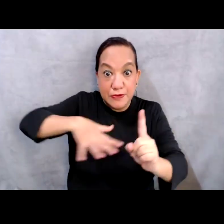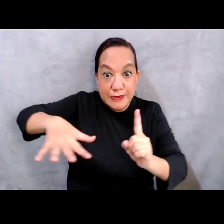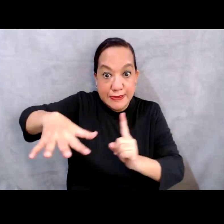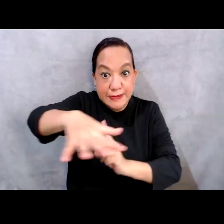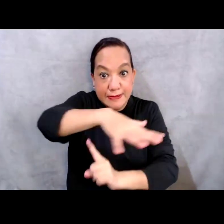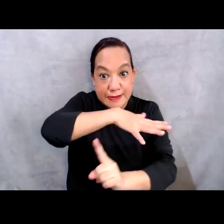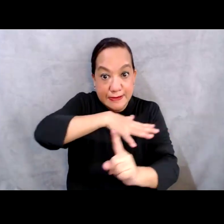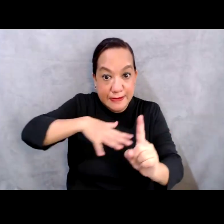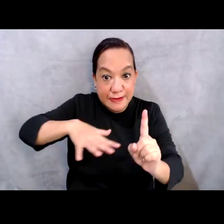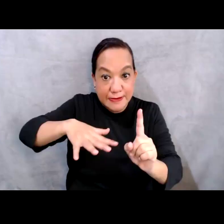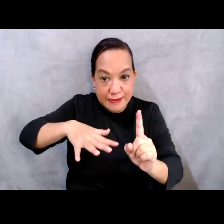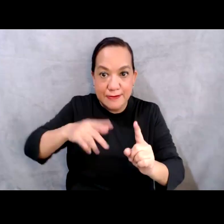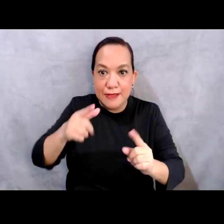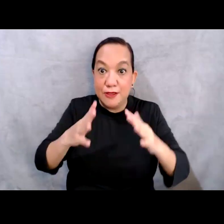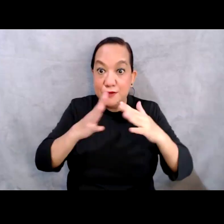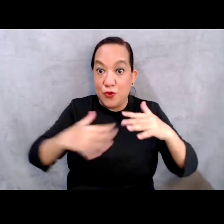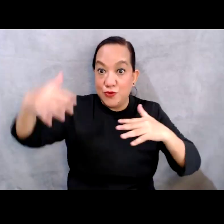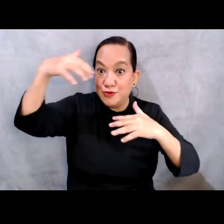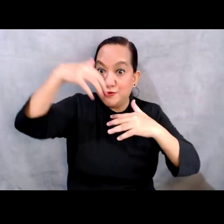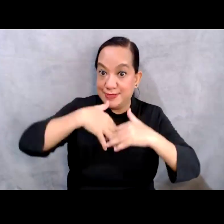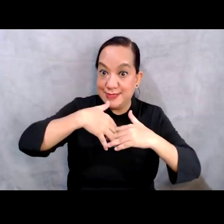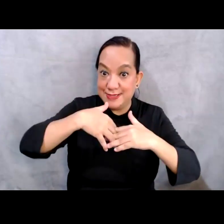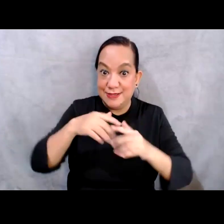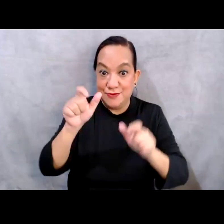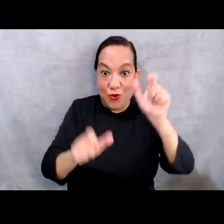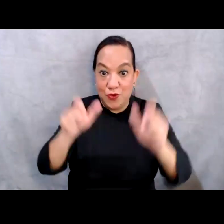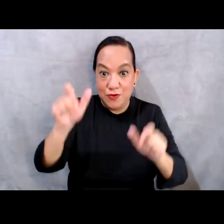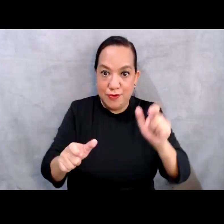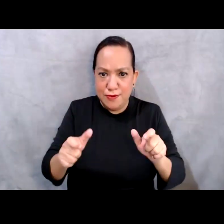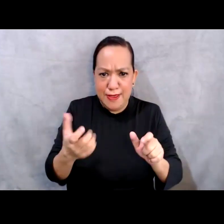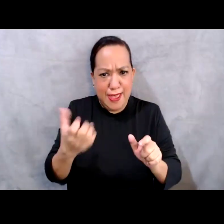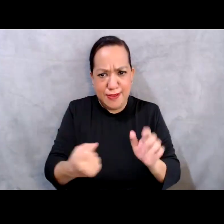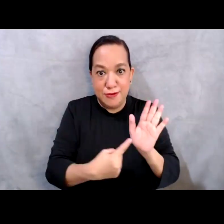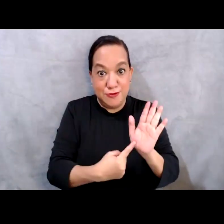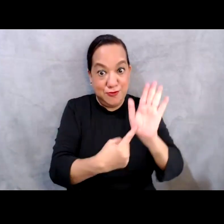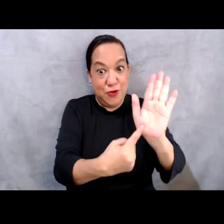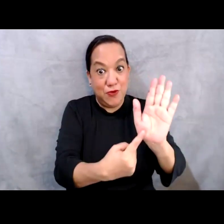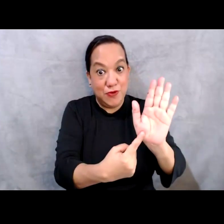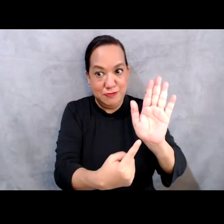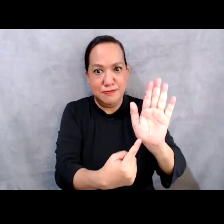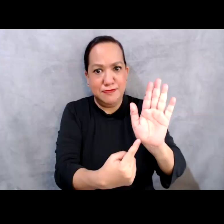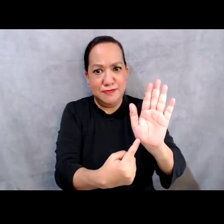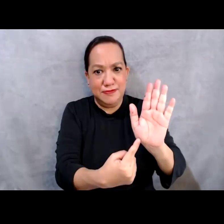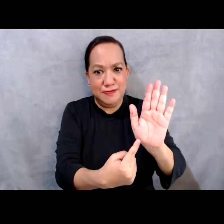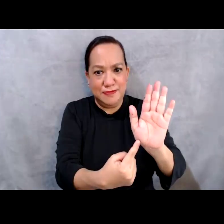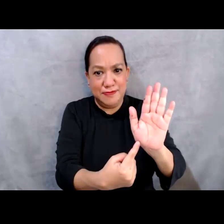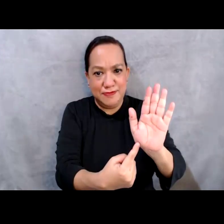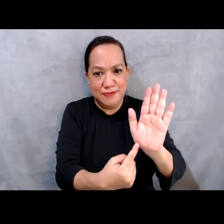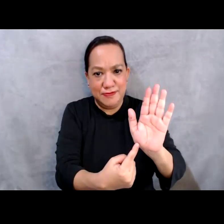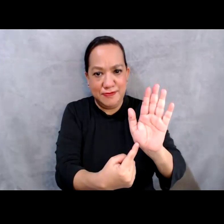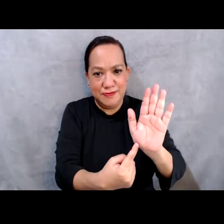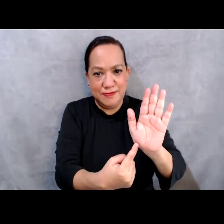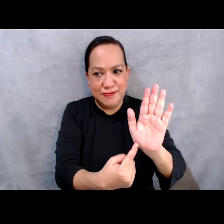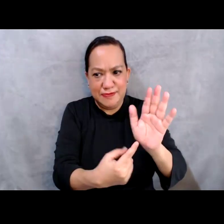violation. But then the complaint was found ineligible, and